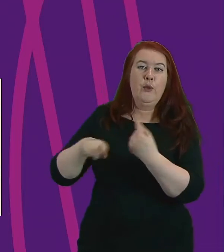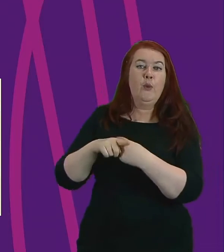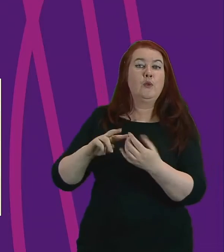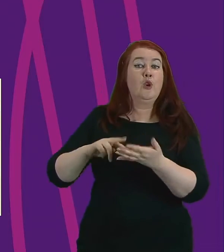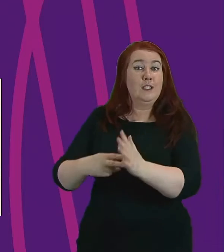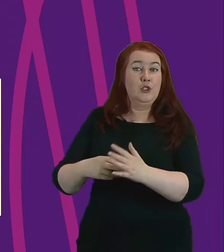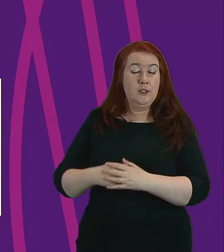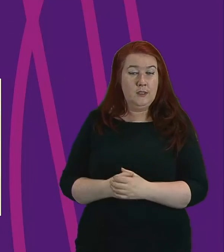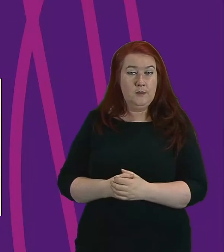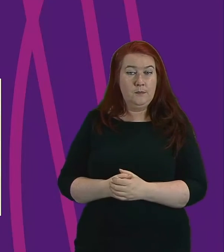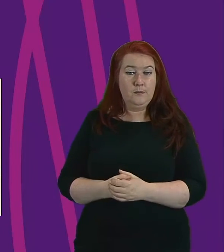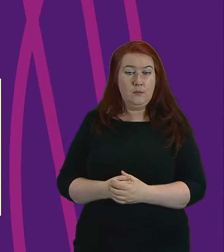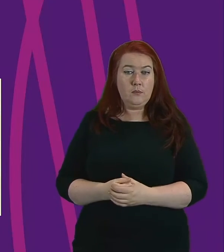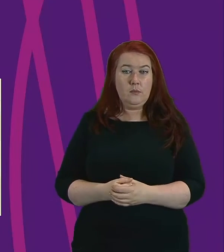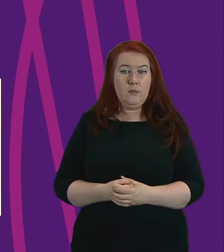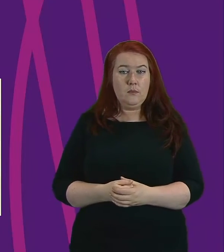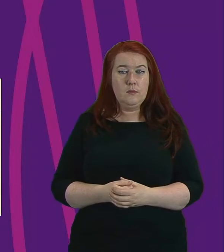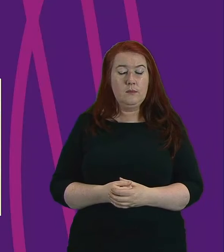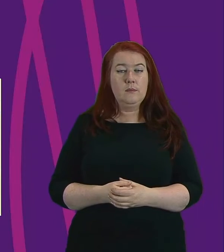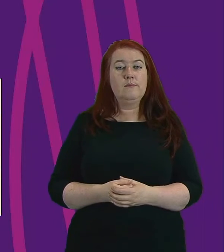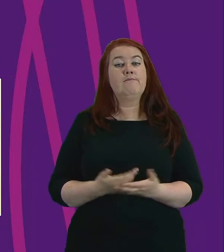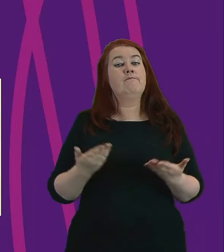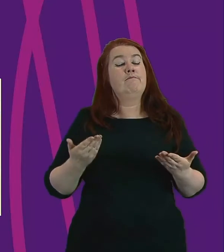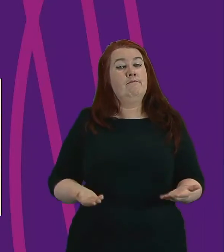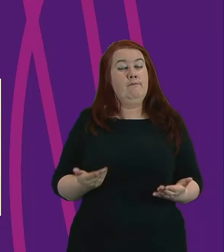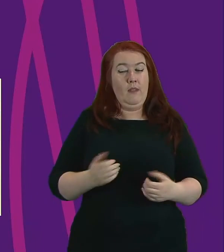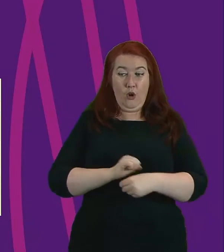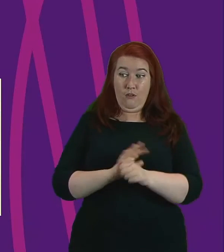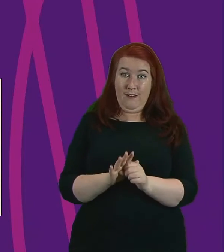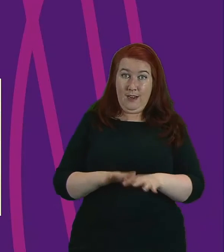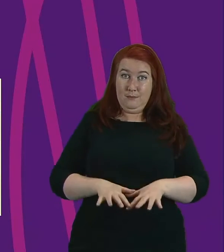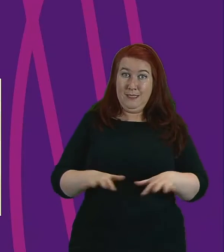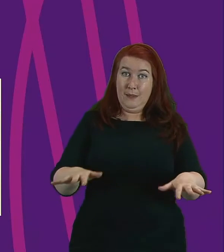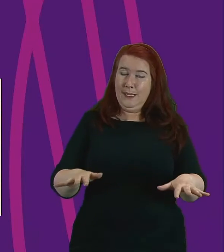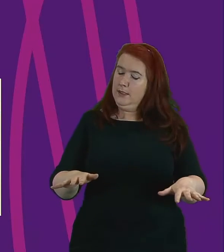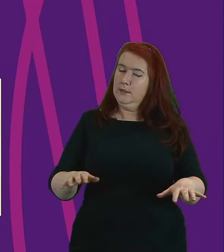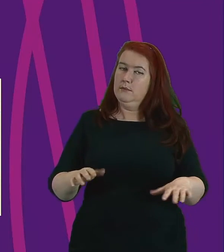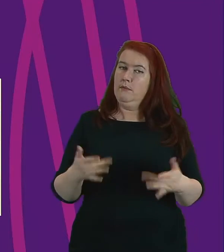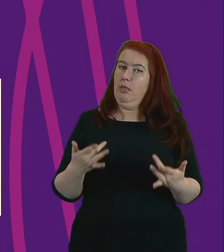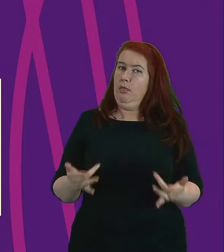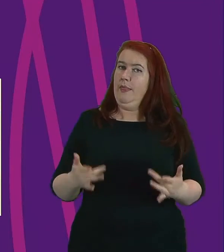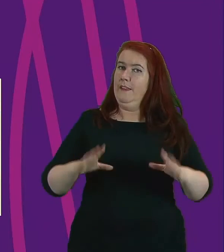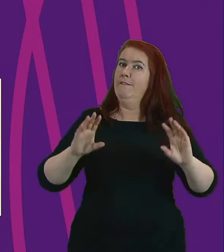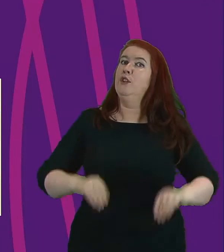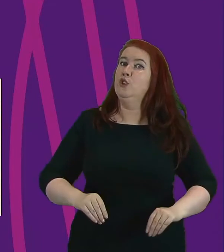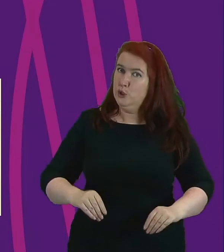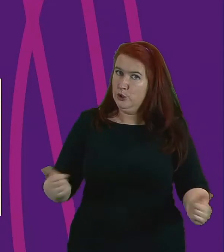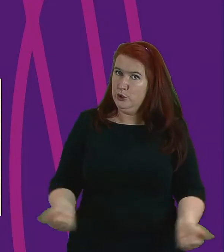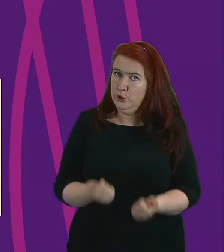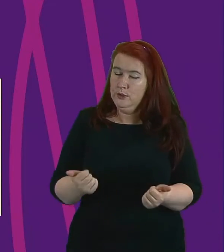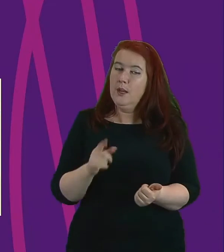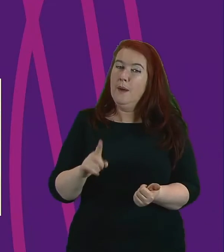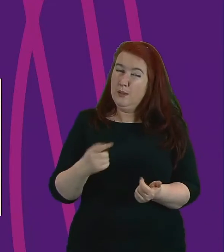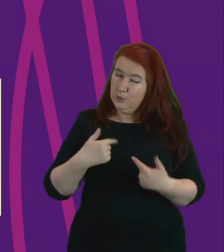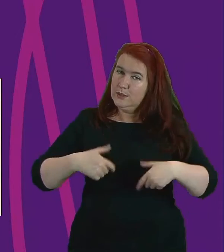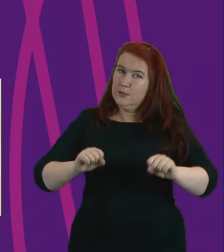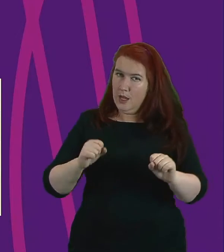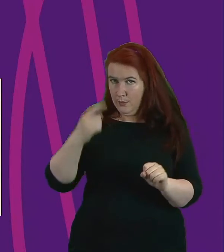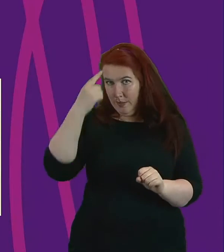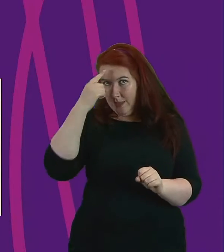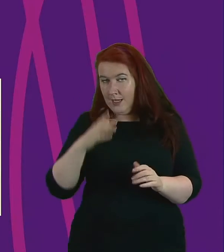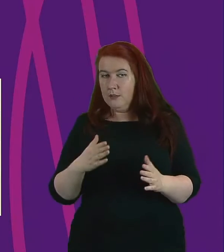organisations. Presiding Officer, whilst the pandemic is far from over, our minds are turning to recovery.